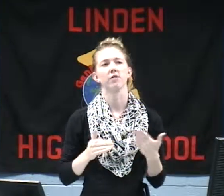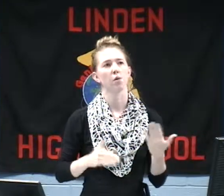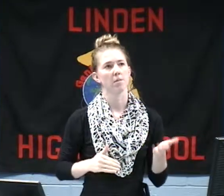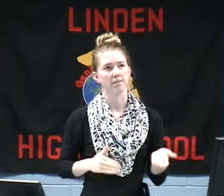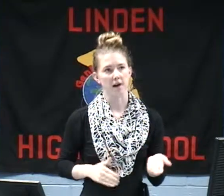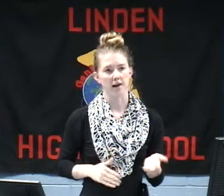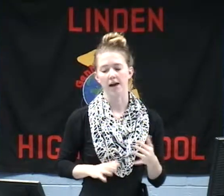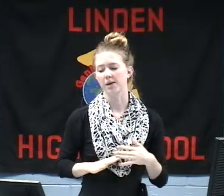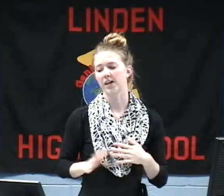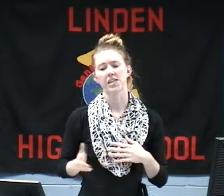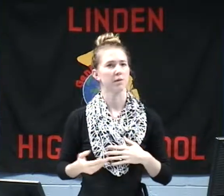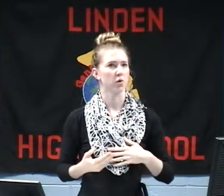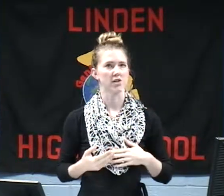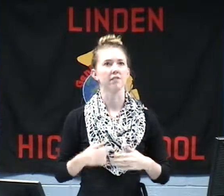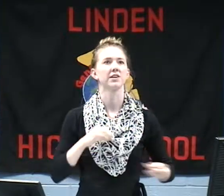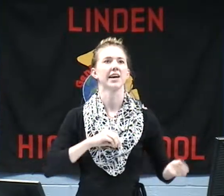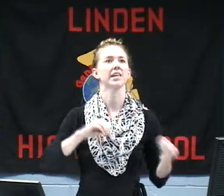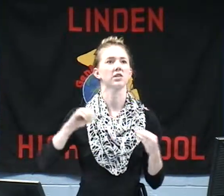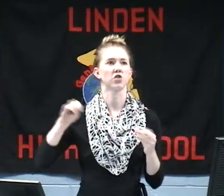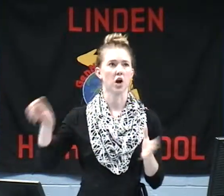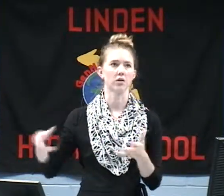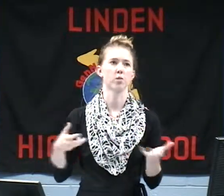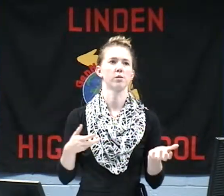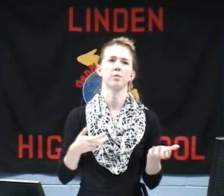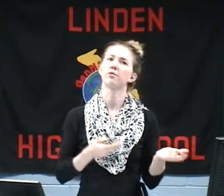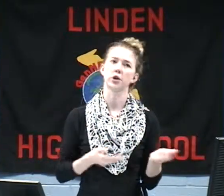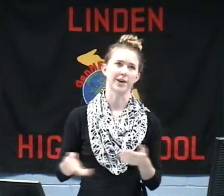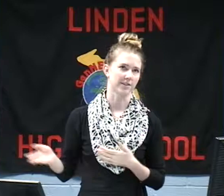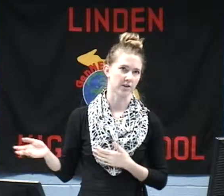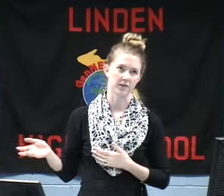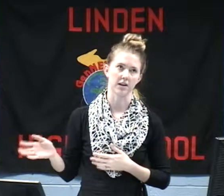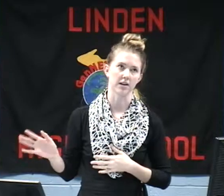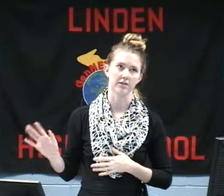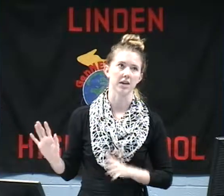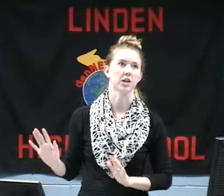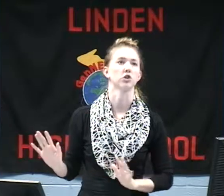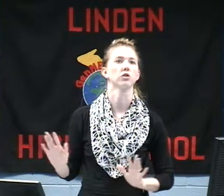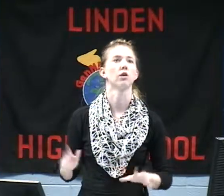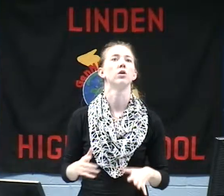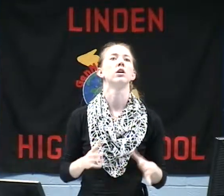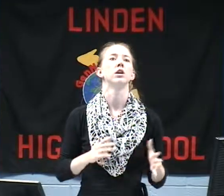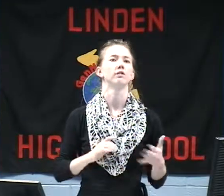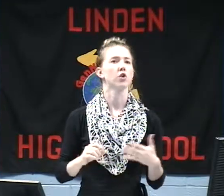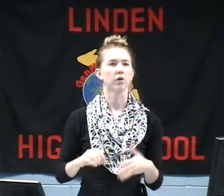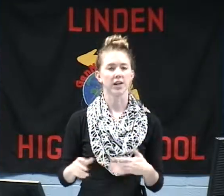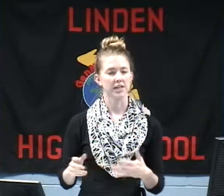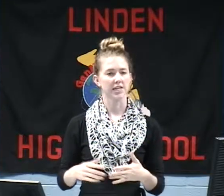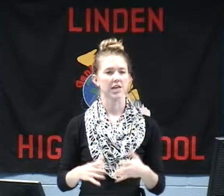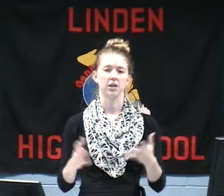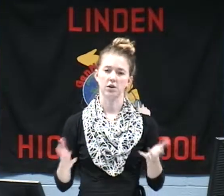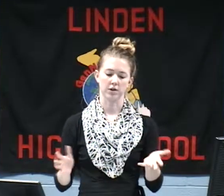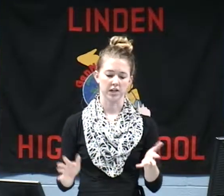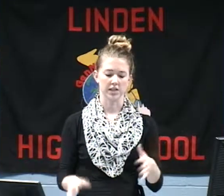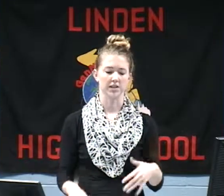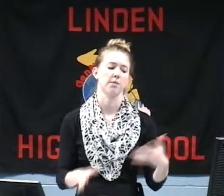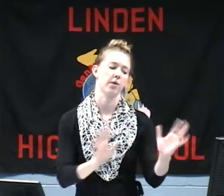warm up done, I'm not gonna take points off because I start the warm up before you guys are even in here. So if you don't get it that day, you don't get it that day. But